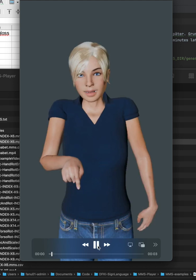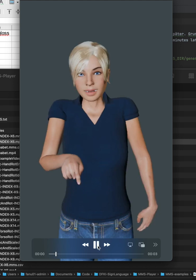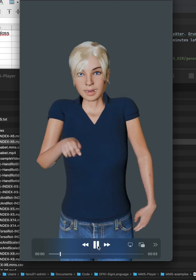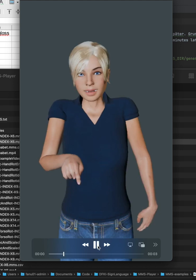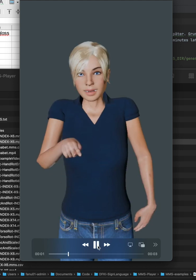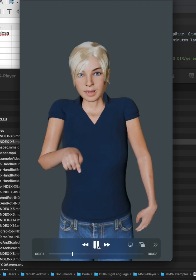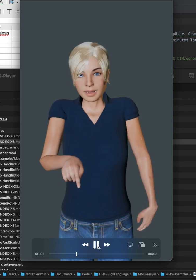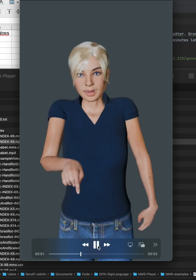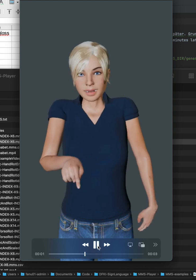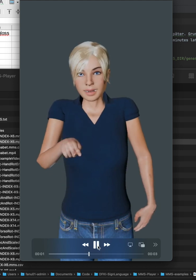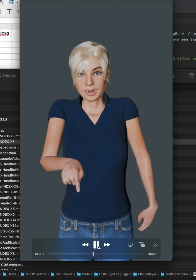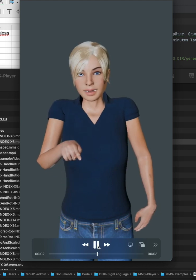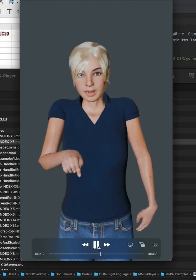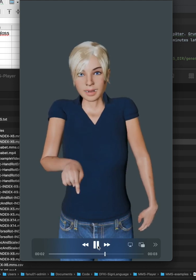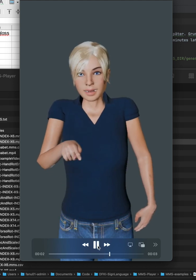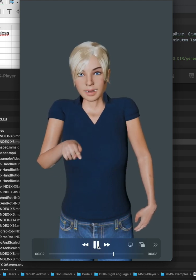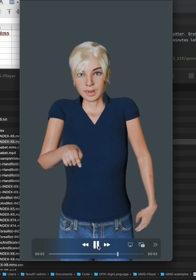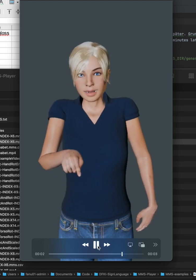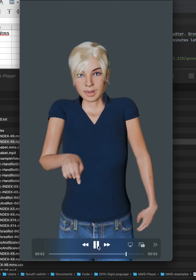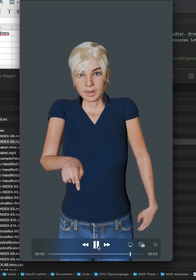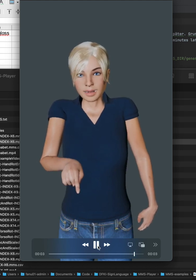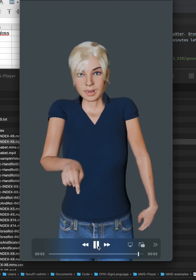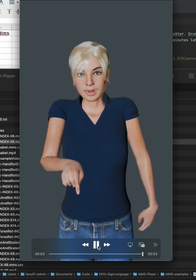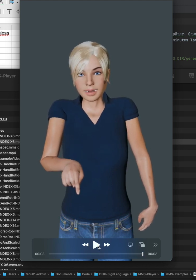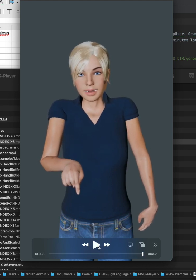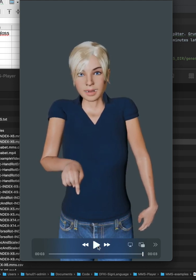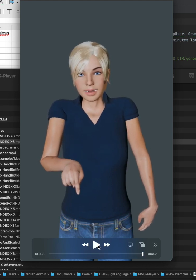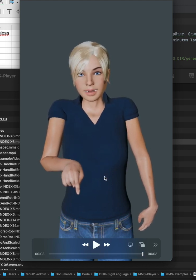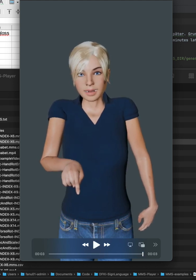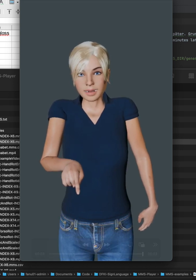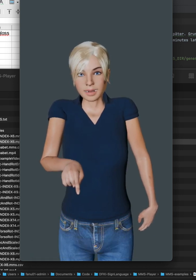repeated at a different speed.